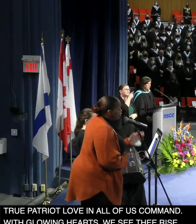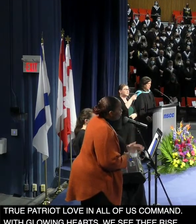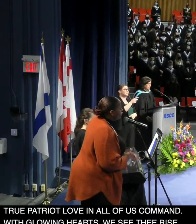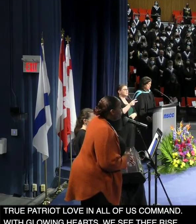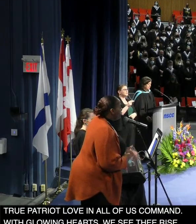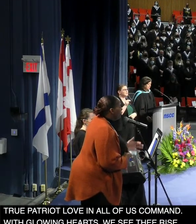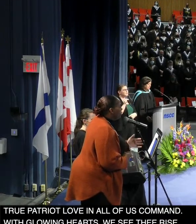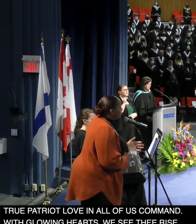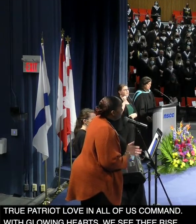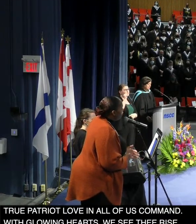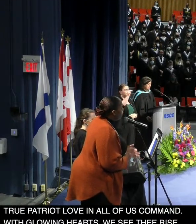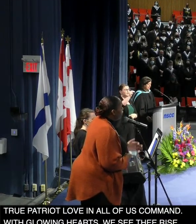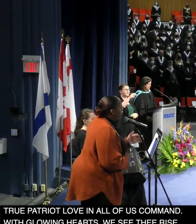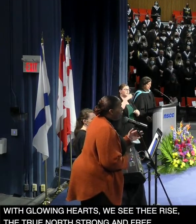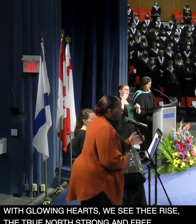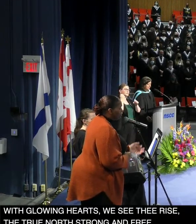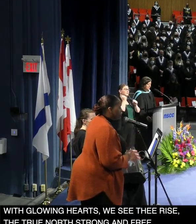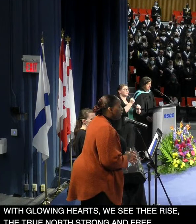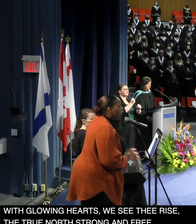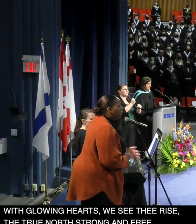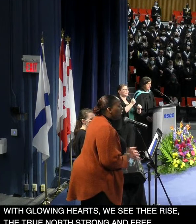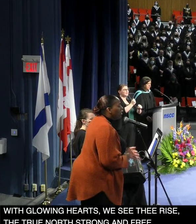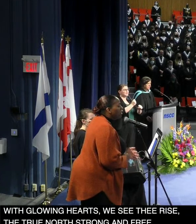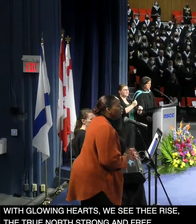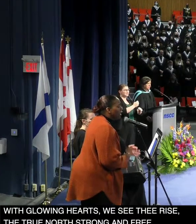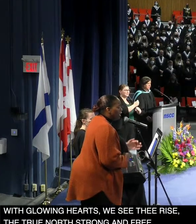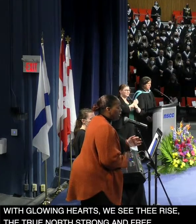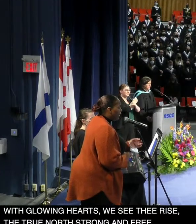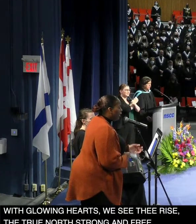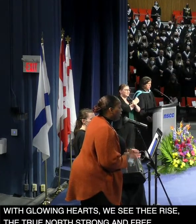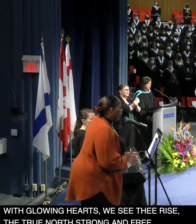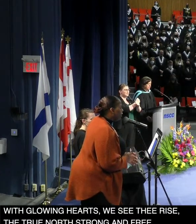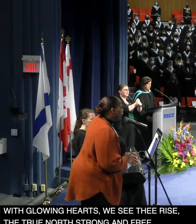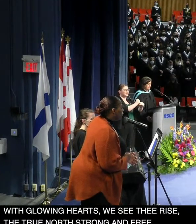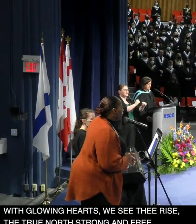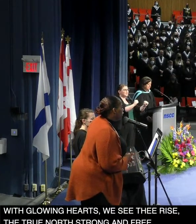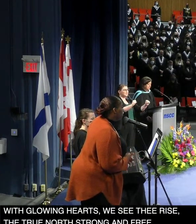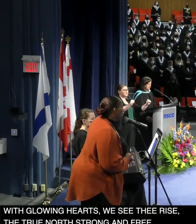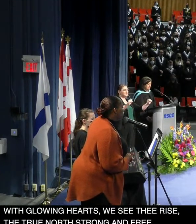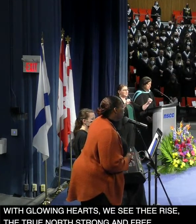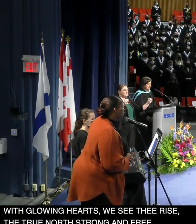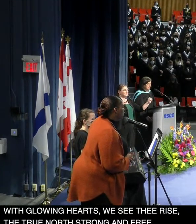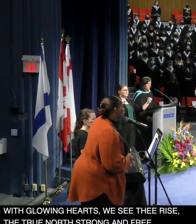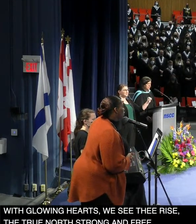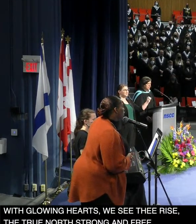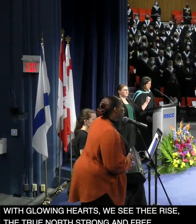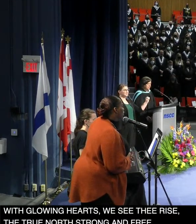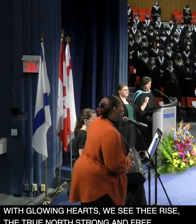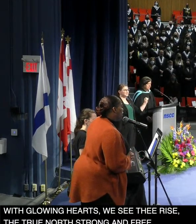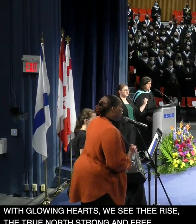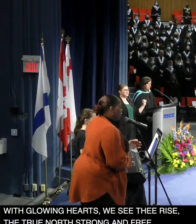the true north, strong and free.